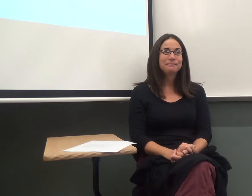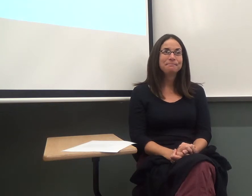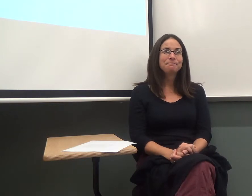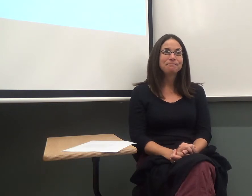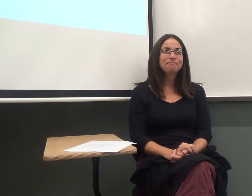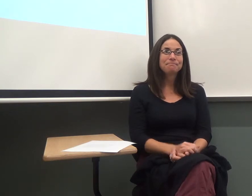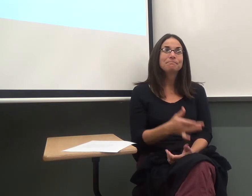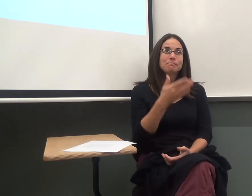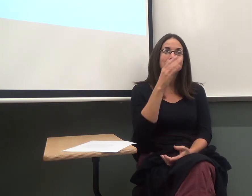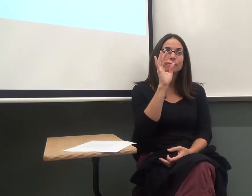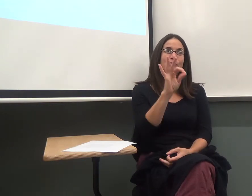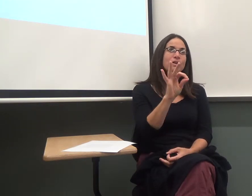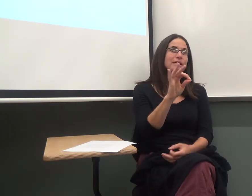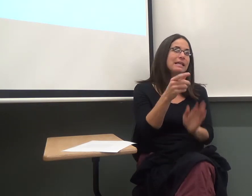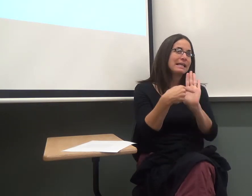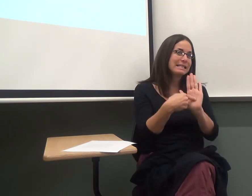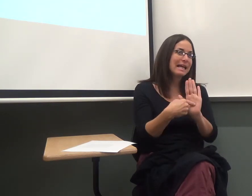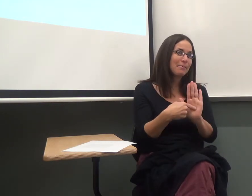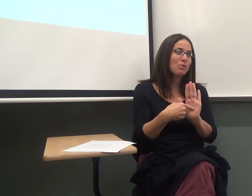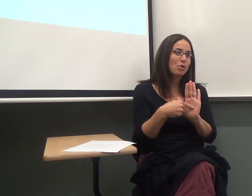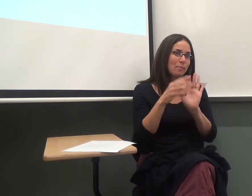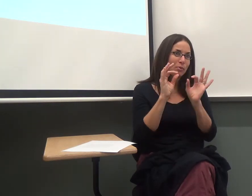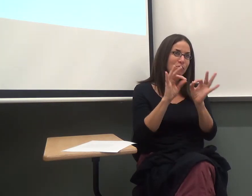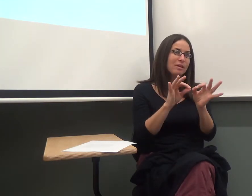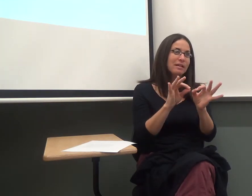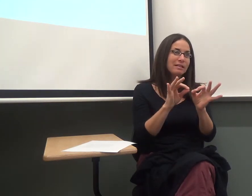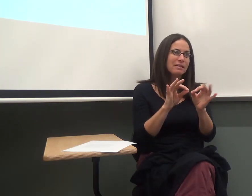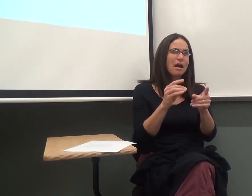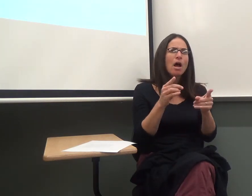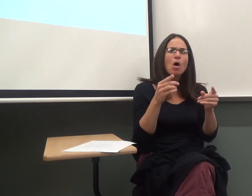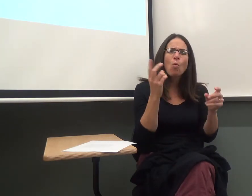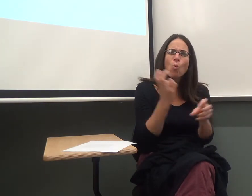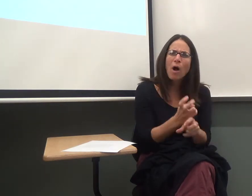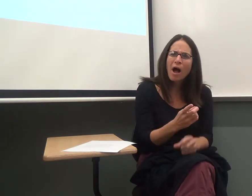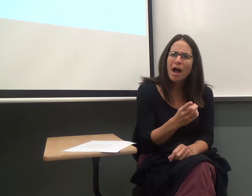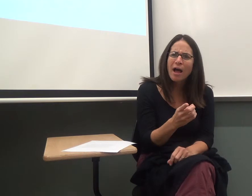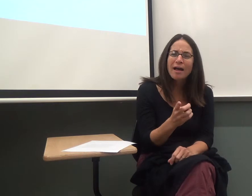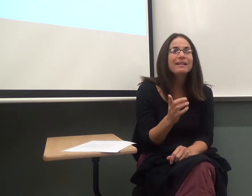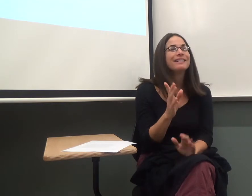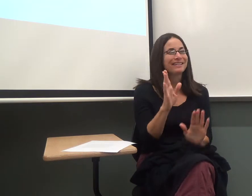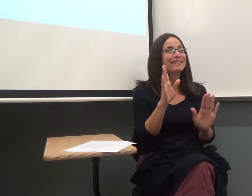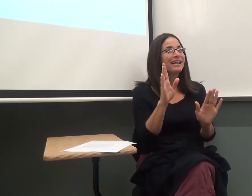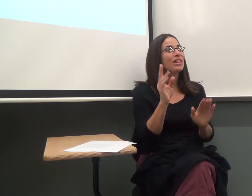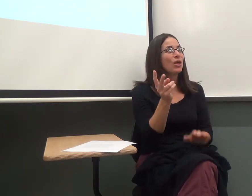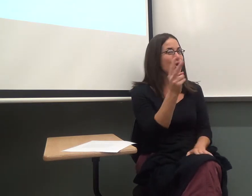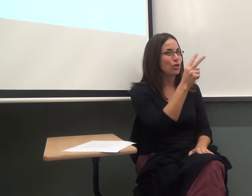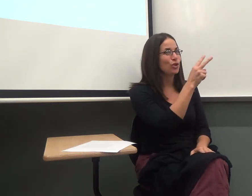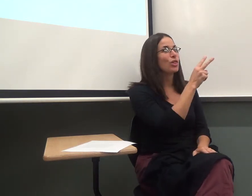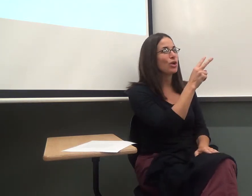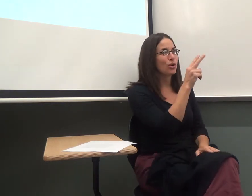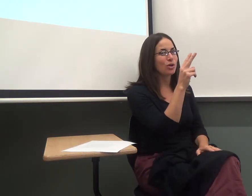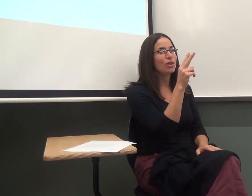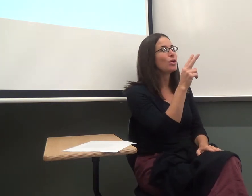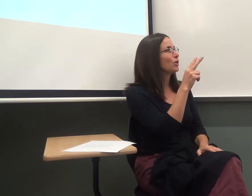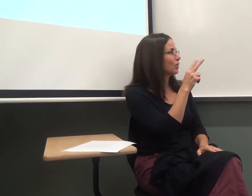great example, guys. Check it out. Look at this. Oh, I know that made it so hard. I know. Just look at. Look at. If you get